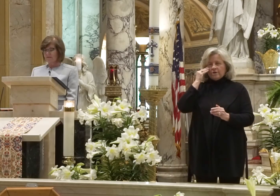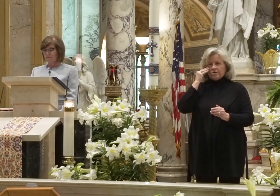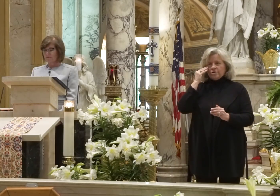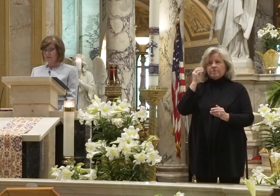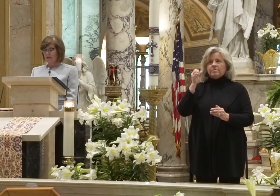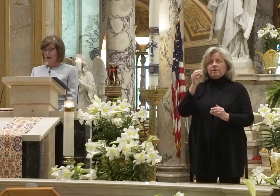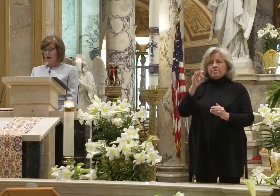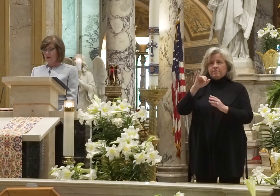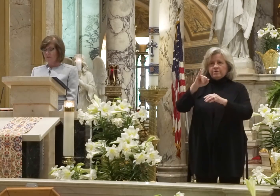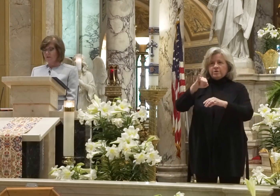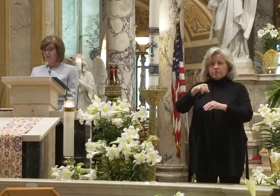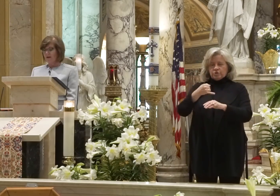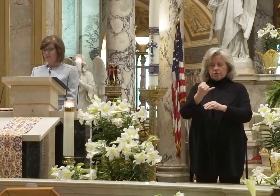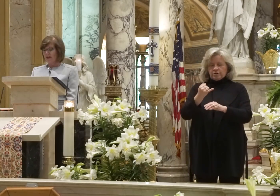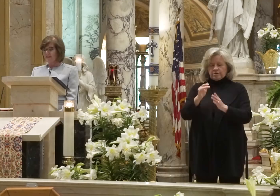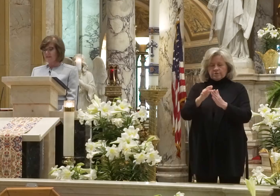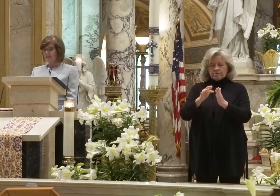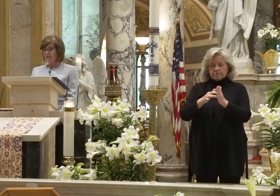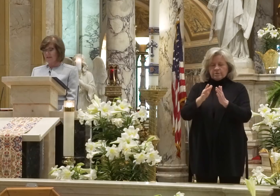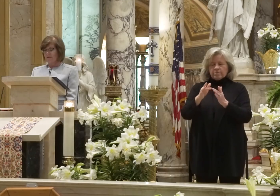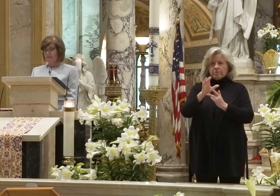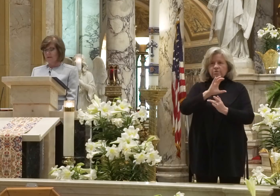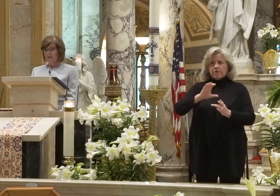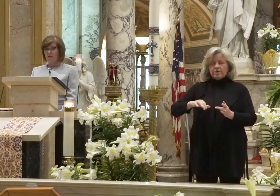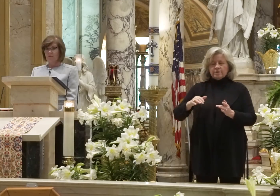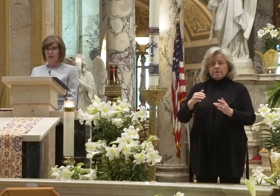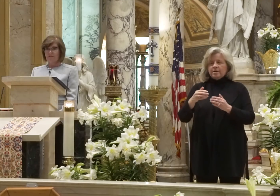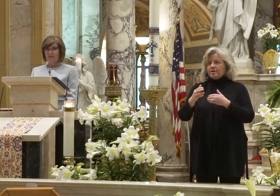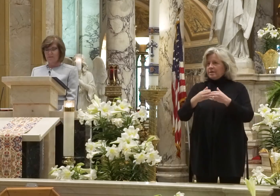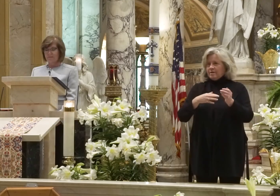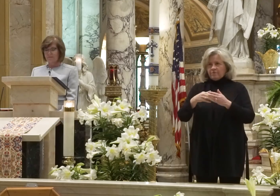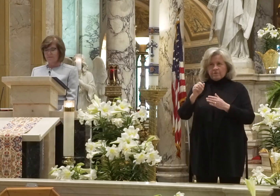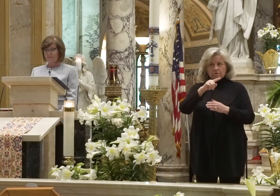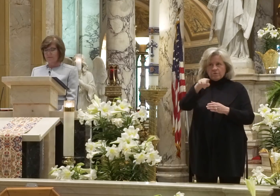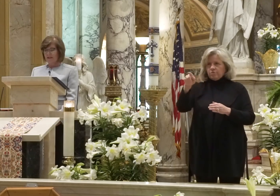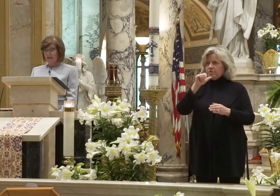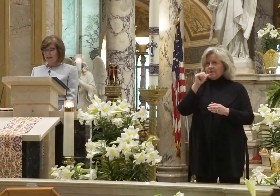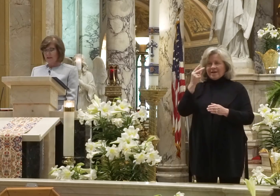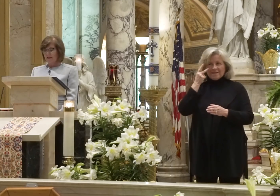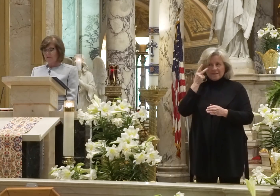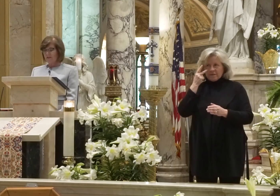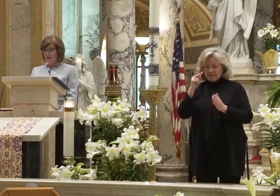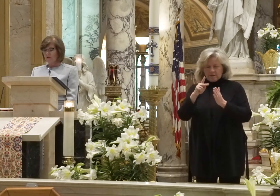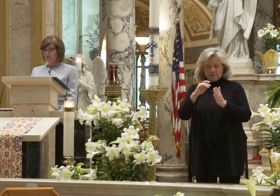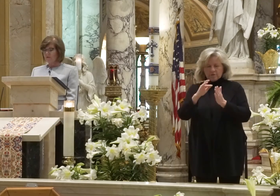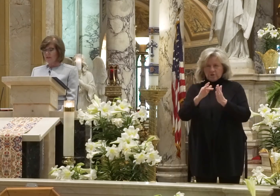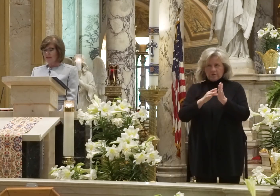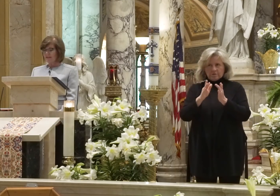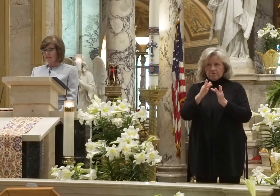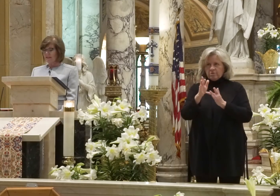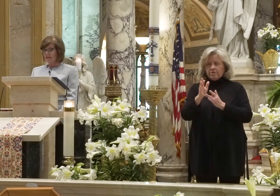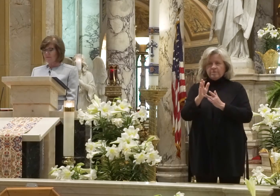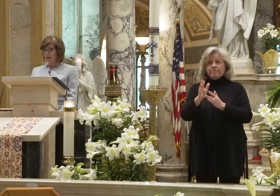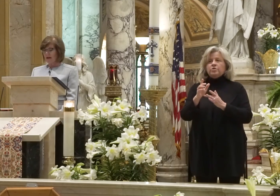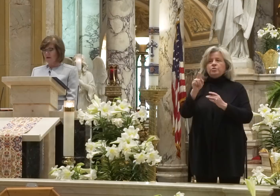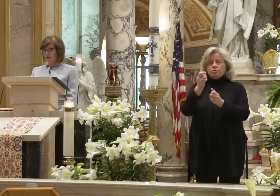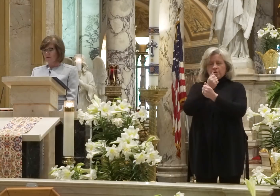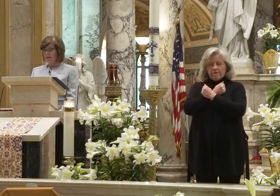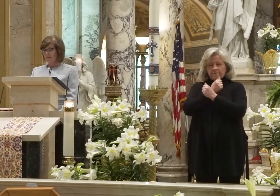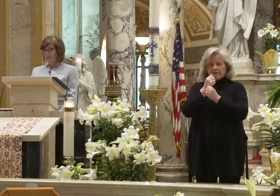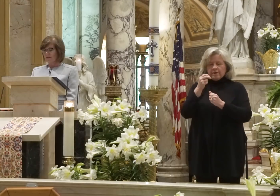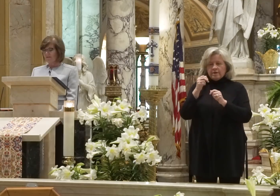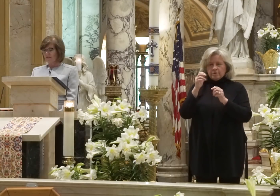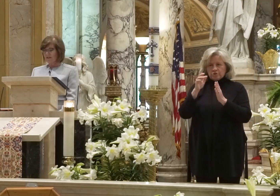Christ. Although you have not seen him, you love him. Even though you do not see him